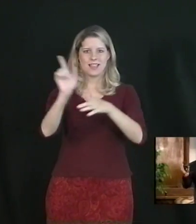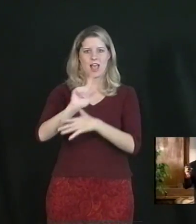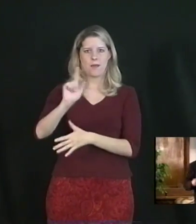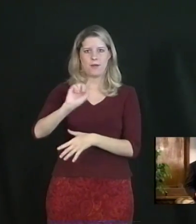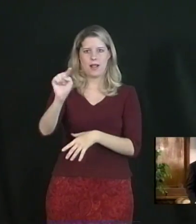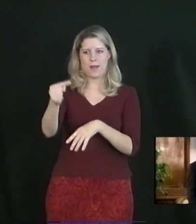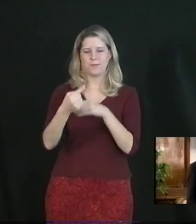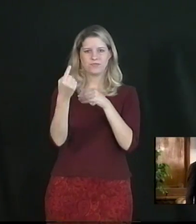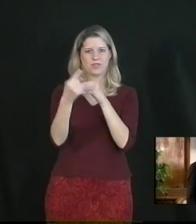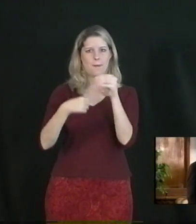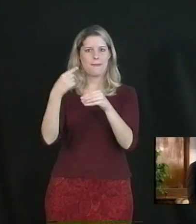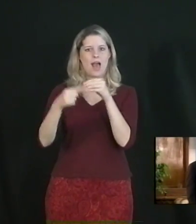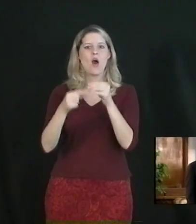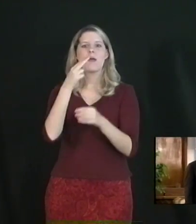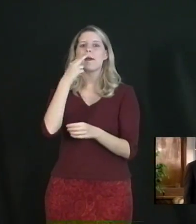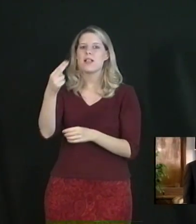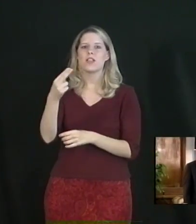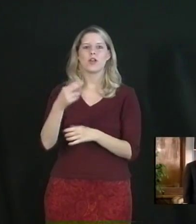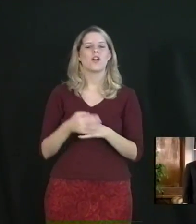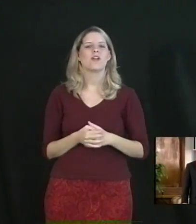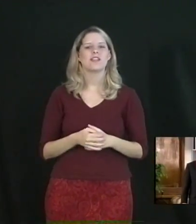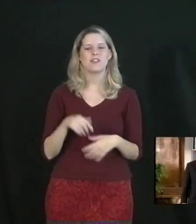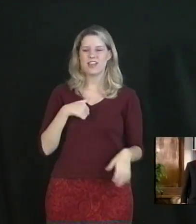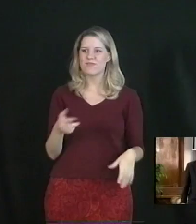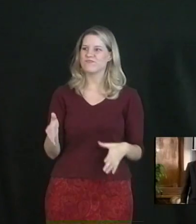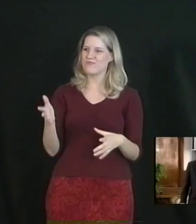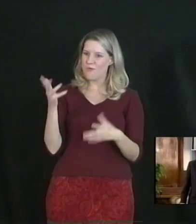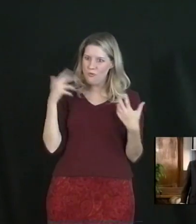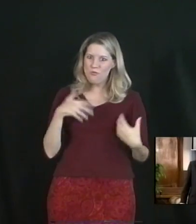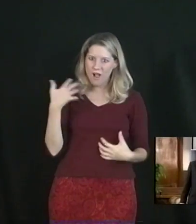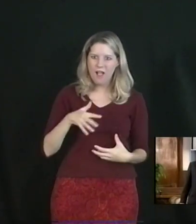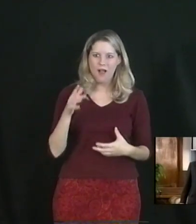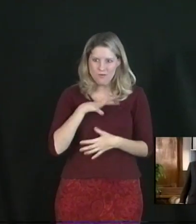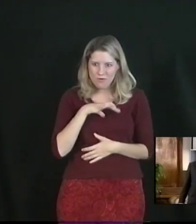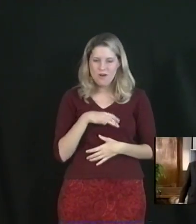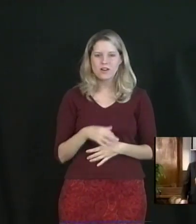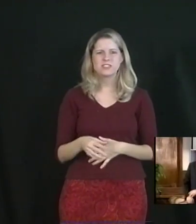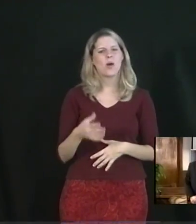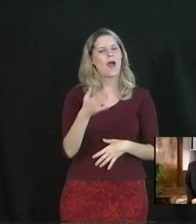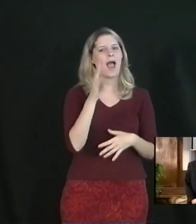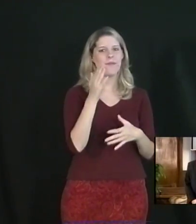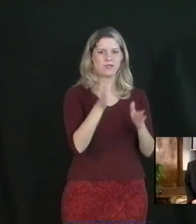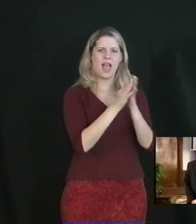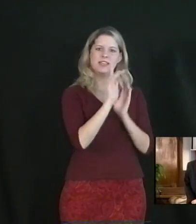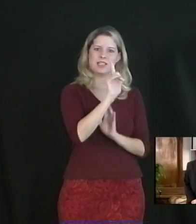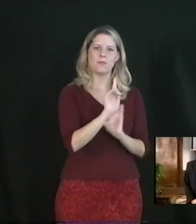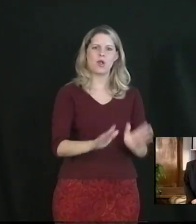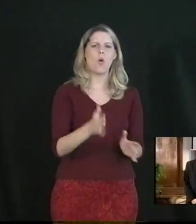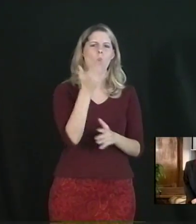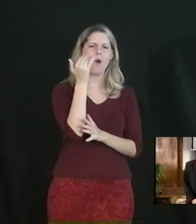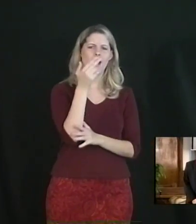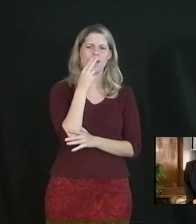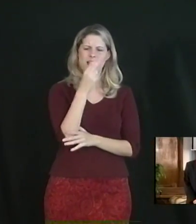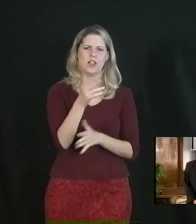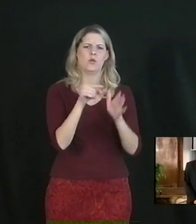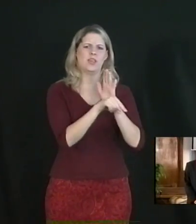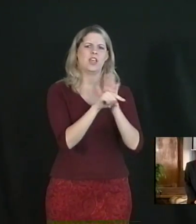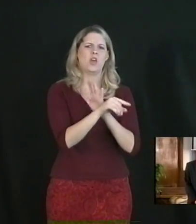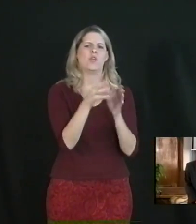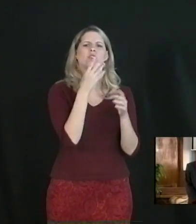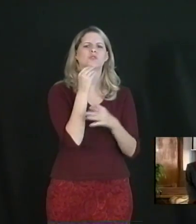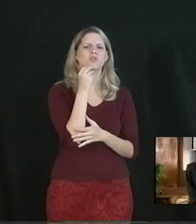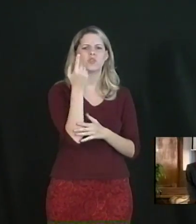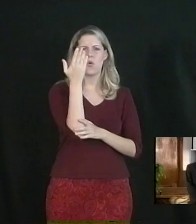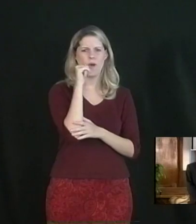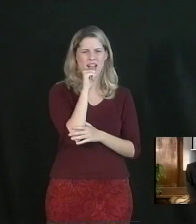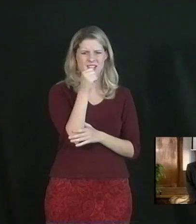just about Hitler and the Holocaust. I thought, wow, I was in hog heaven. So I asked the librarian, why did Hitler kill the Jews? Why not somebody else?